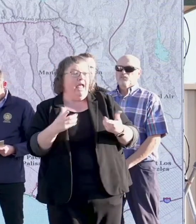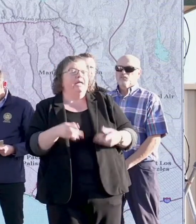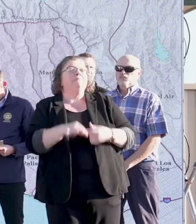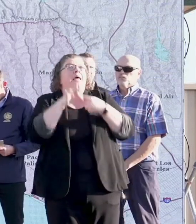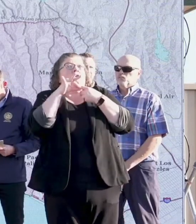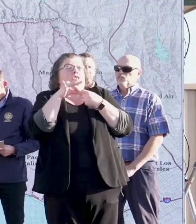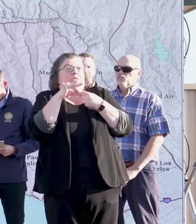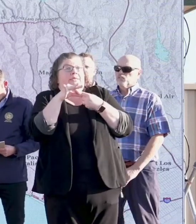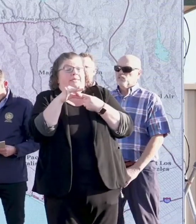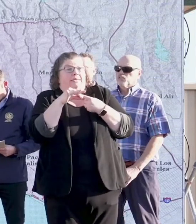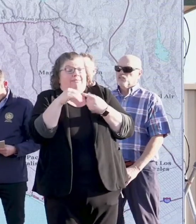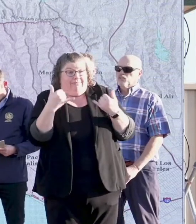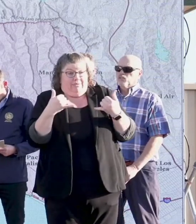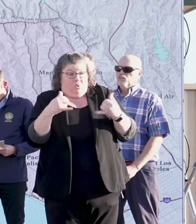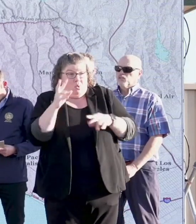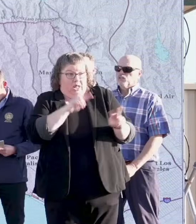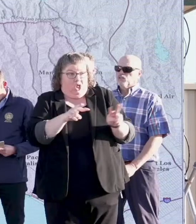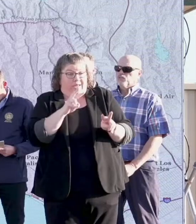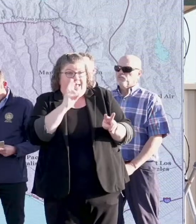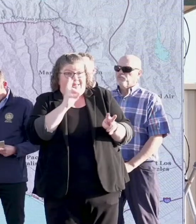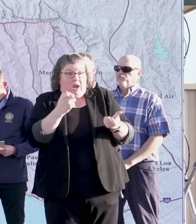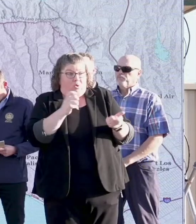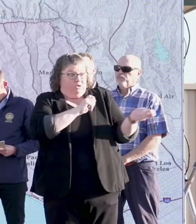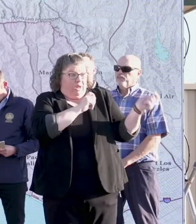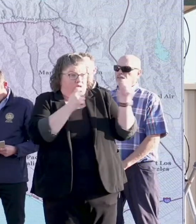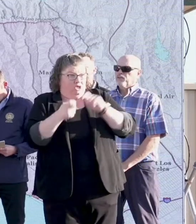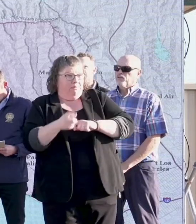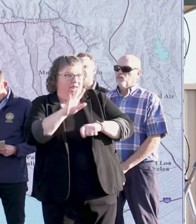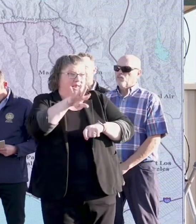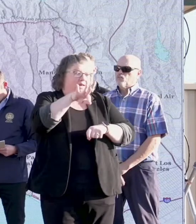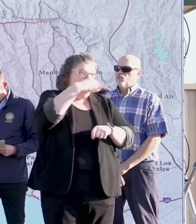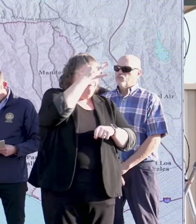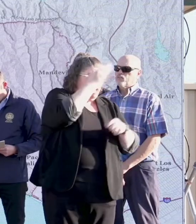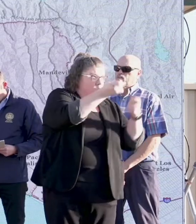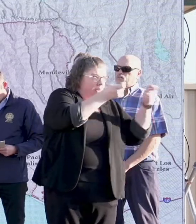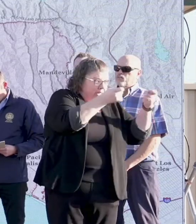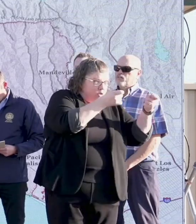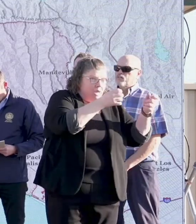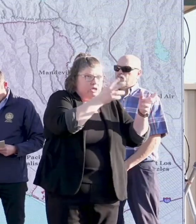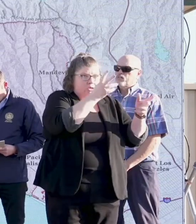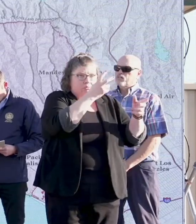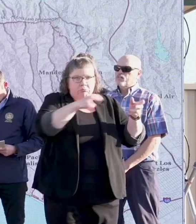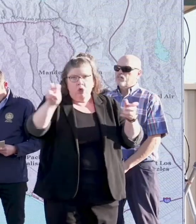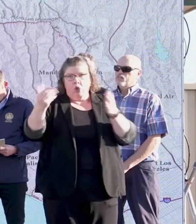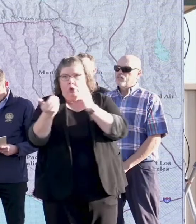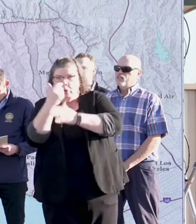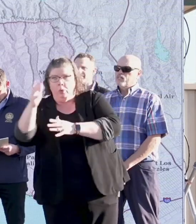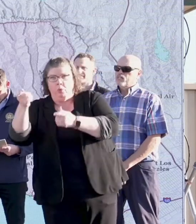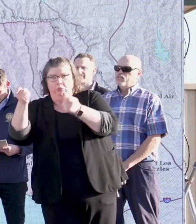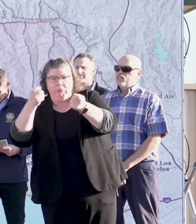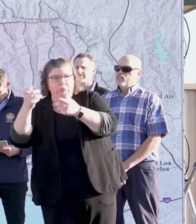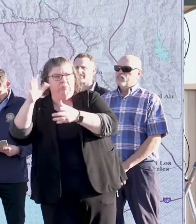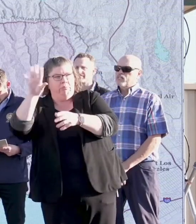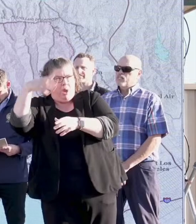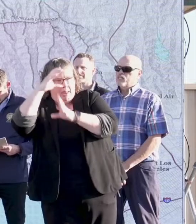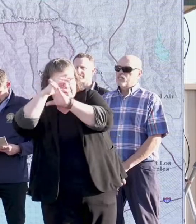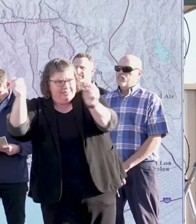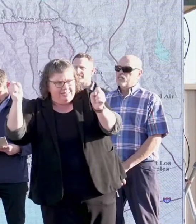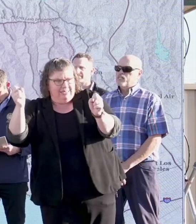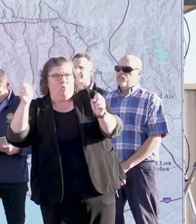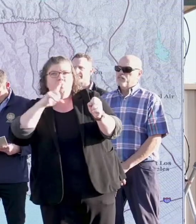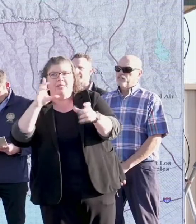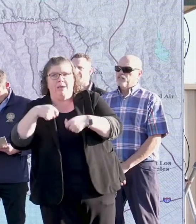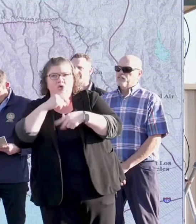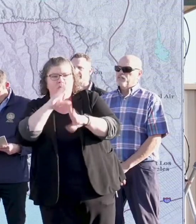we look at the transition between federal administrations, to ensure that there's support for our fellow Californians in need.